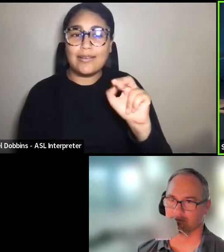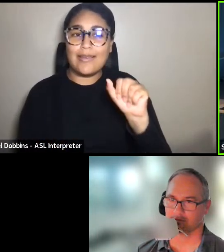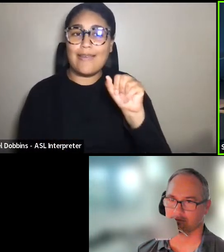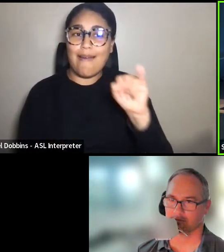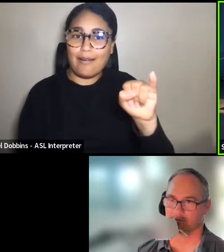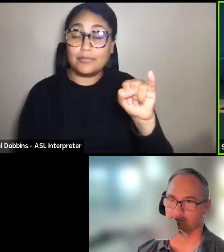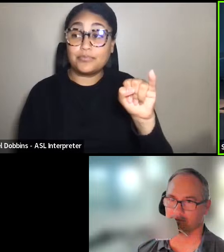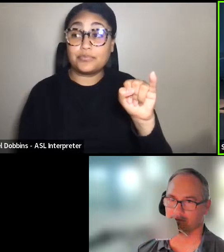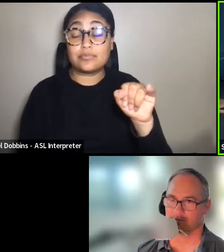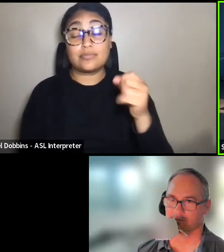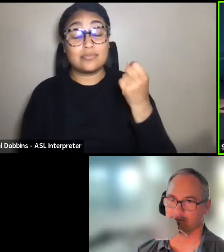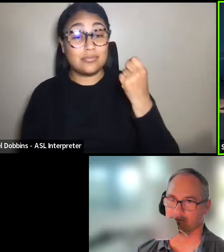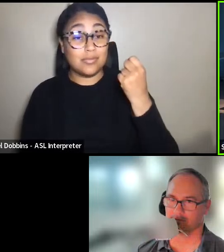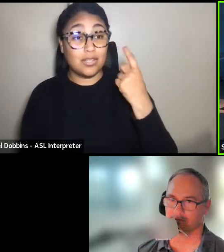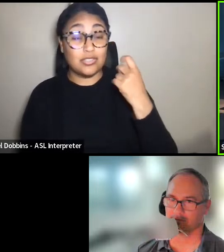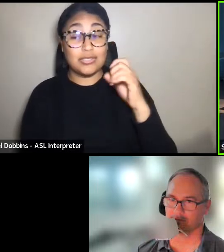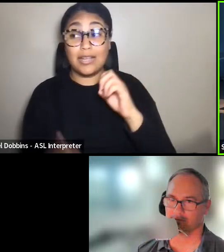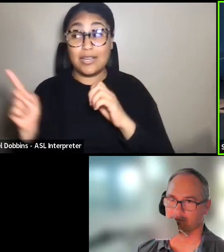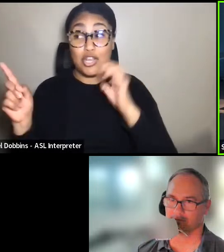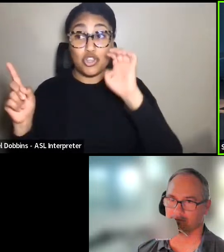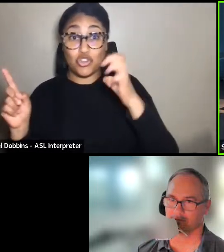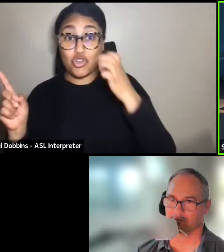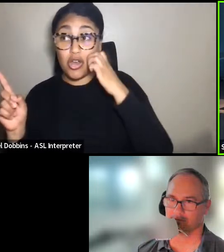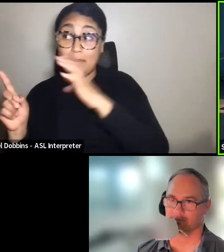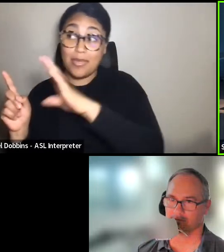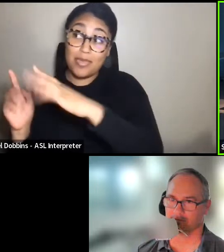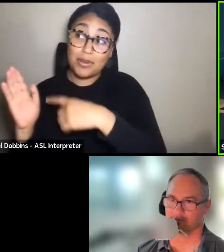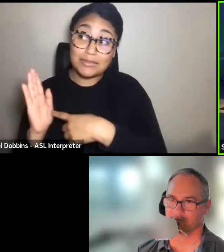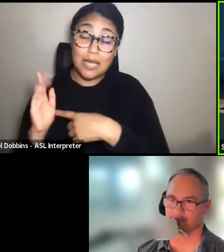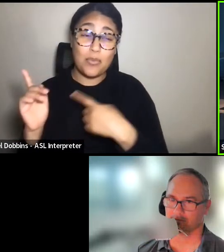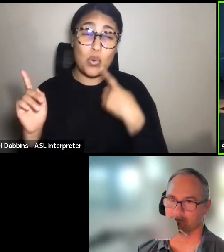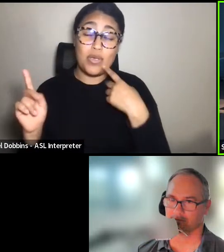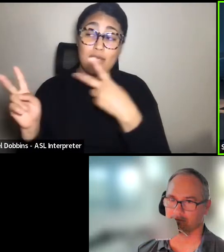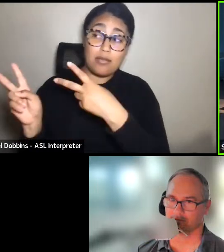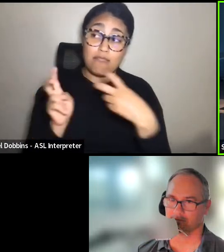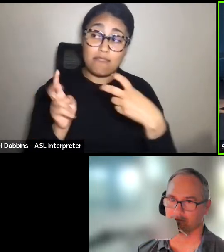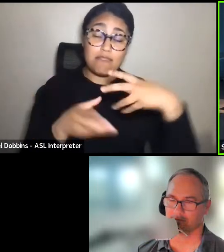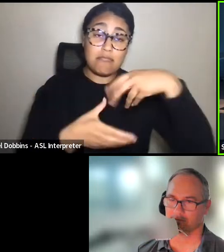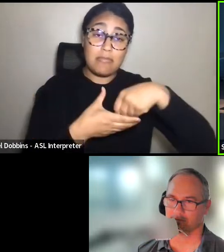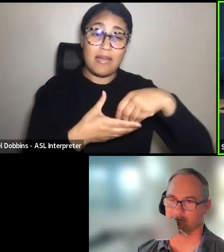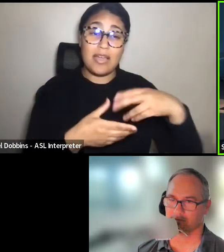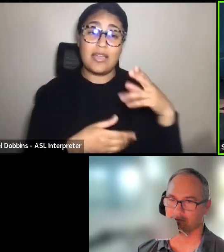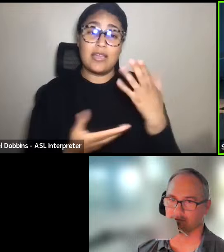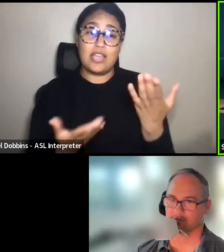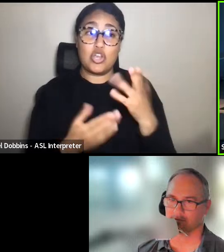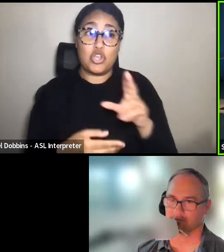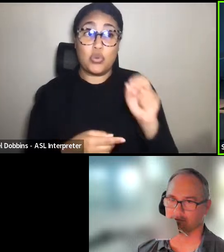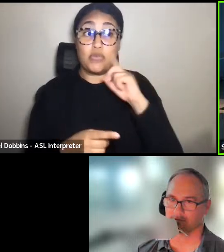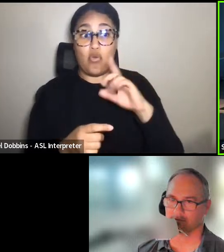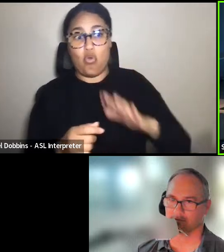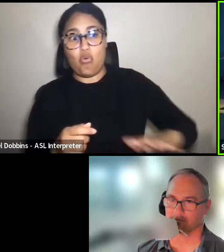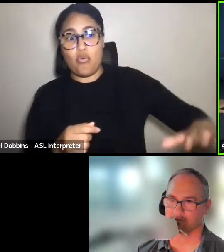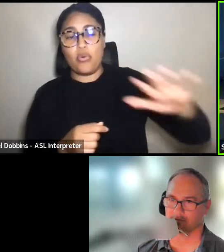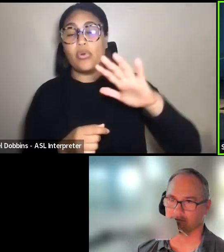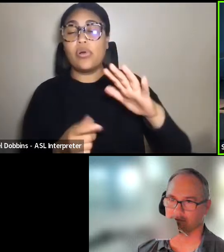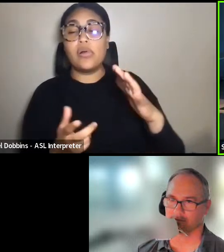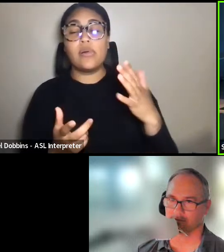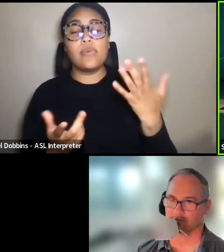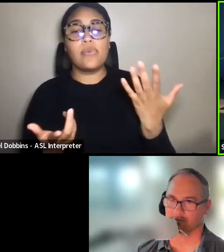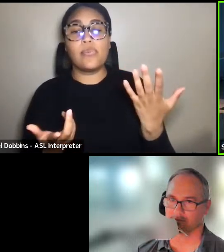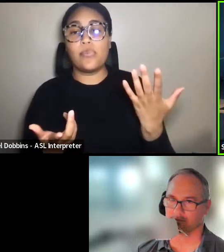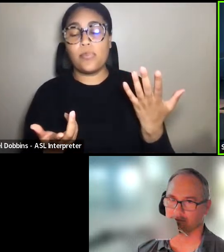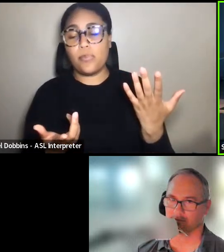that if we look at the European example as something that potentially we could do internally in all spaces, they